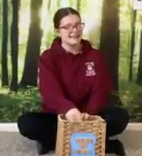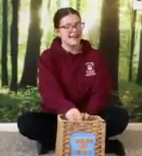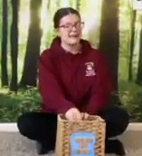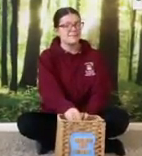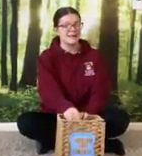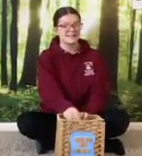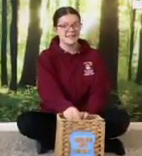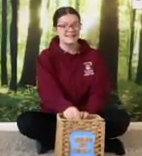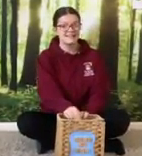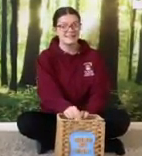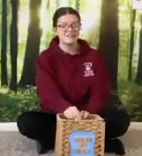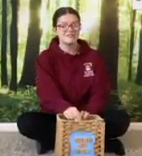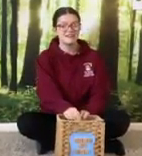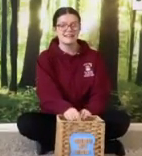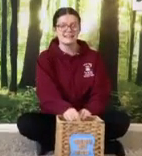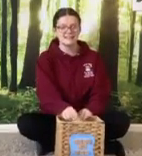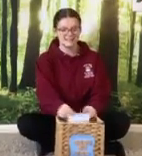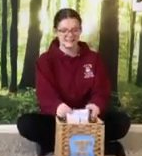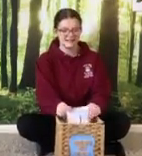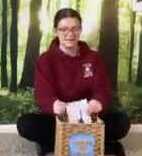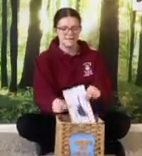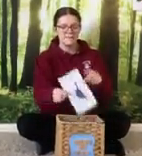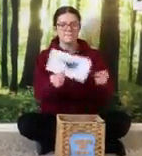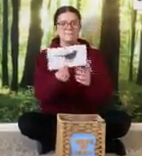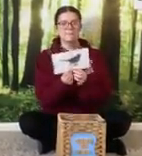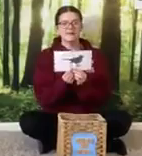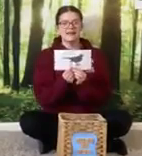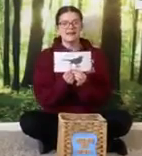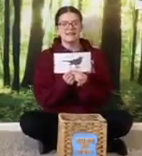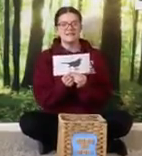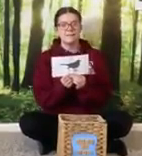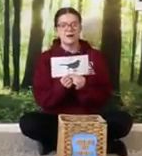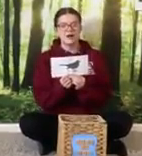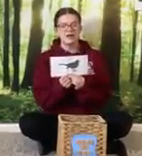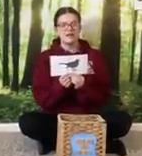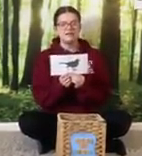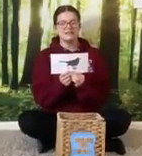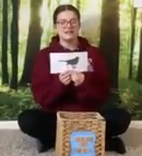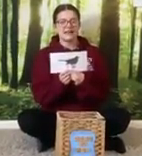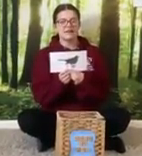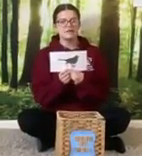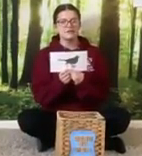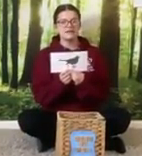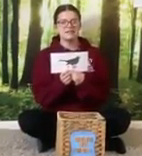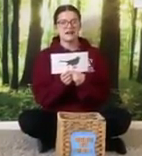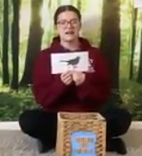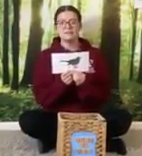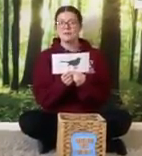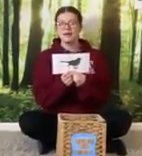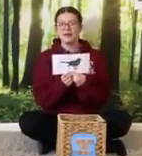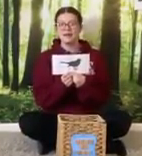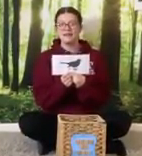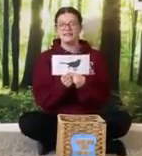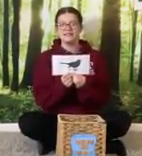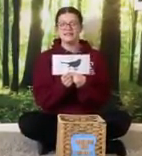and makes nests in trees. It's a bird. How do we sign bird?